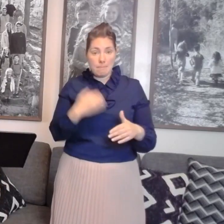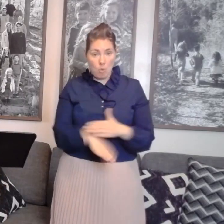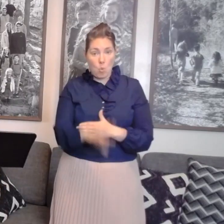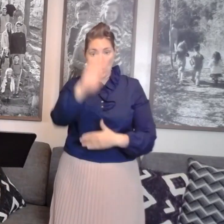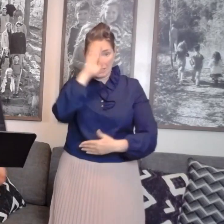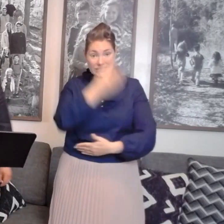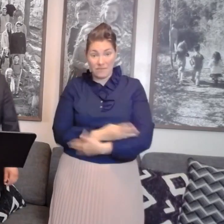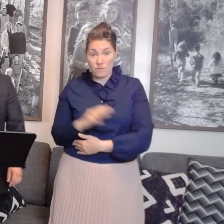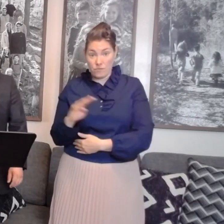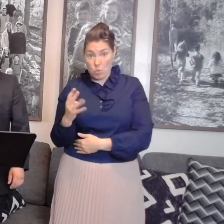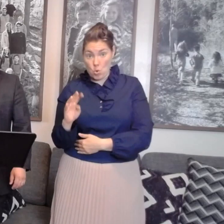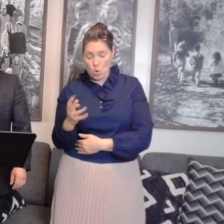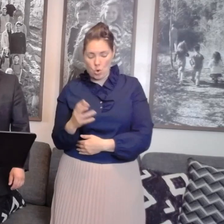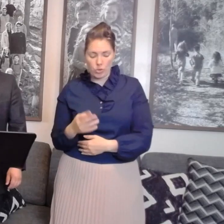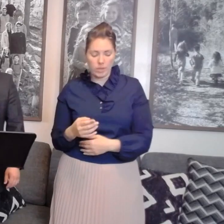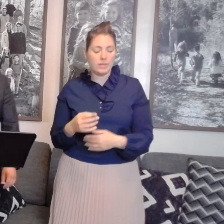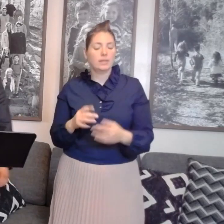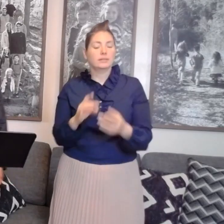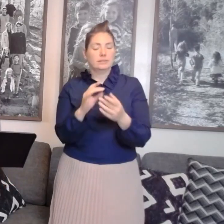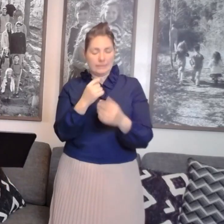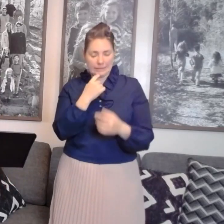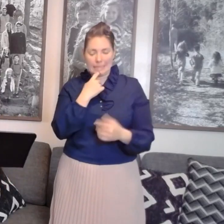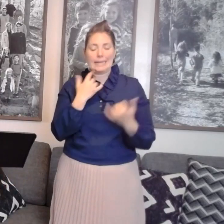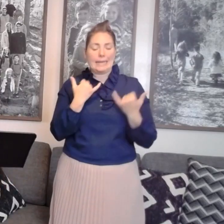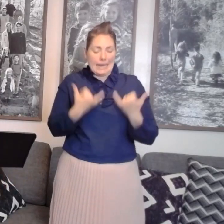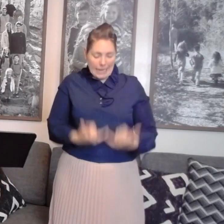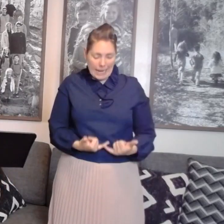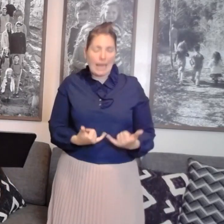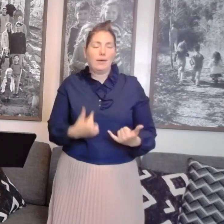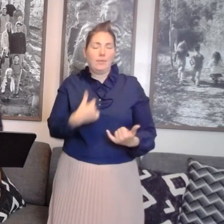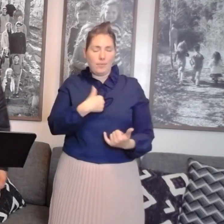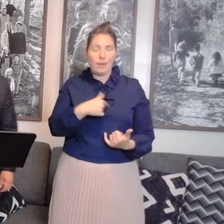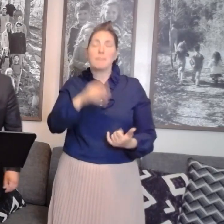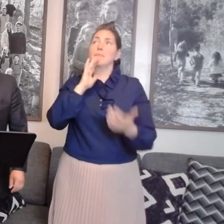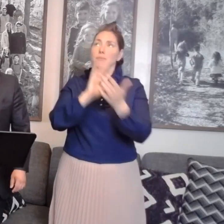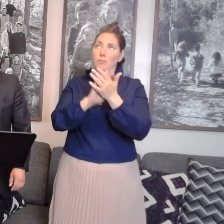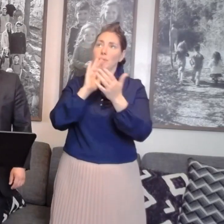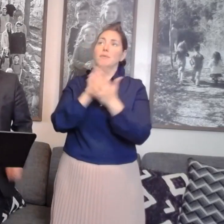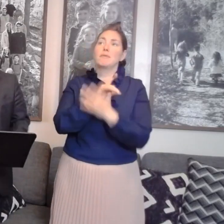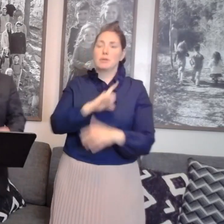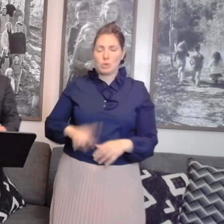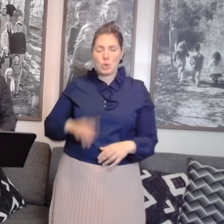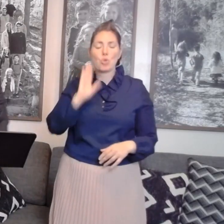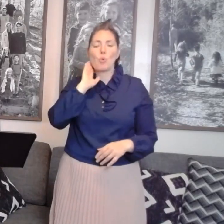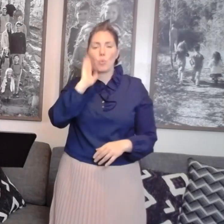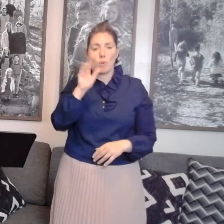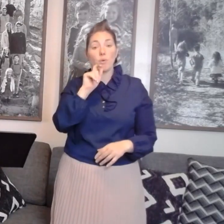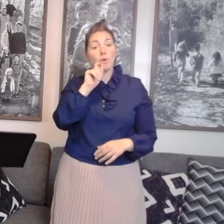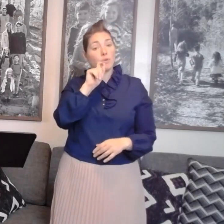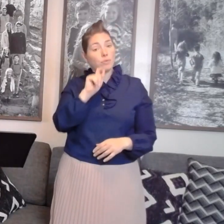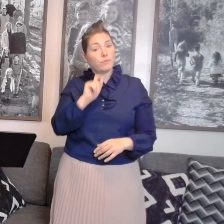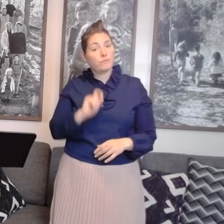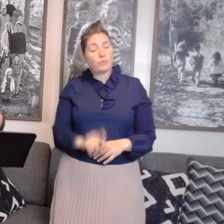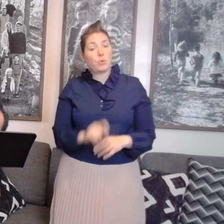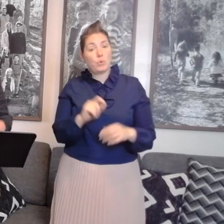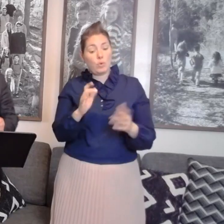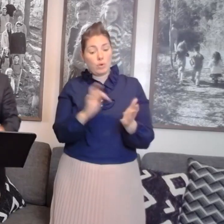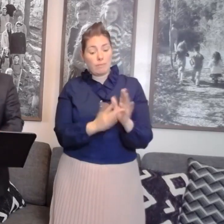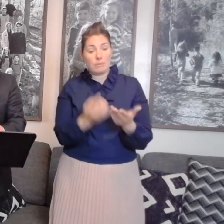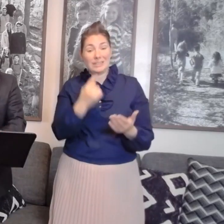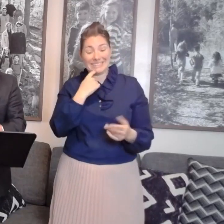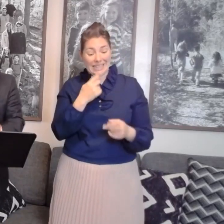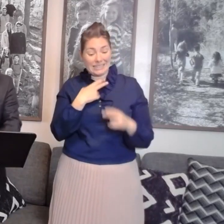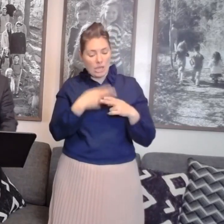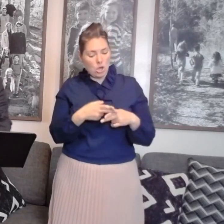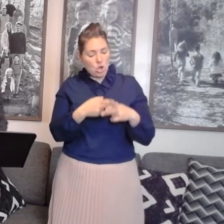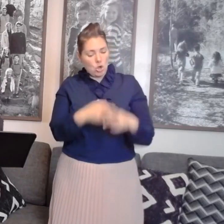she said, now will I praise the Lord. And therefore the Bible says she